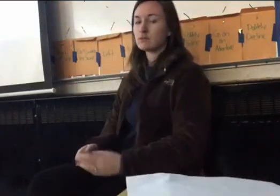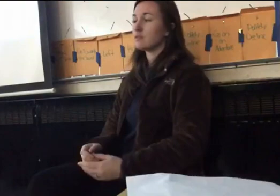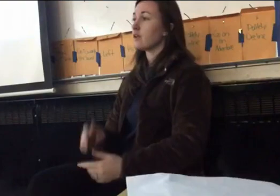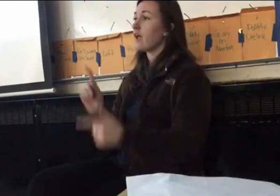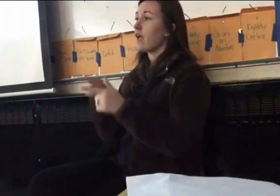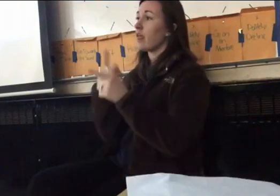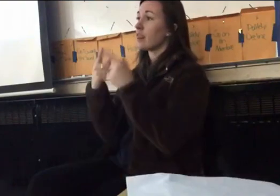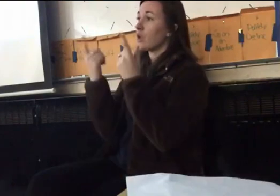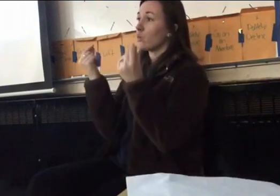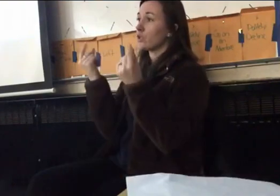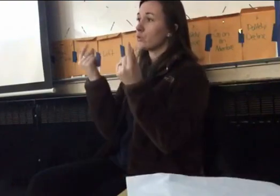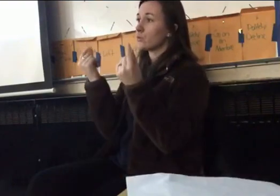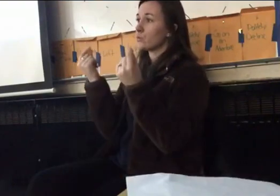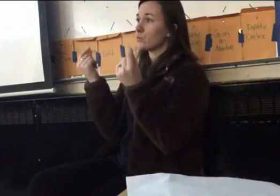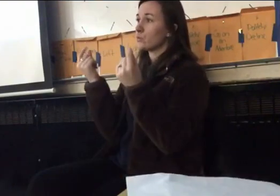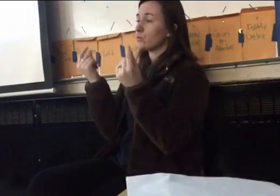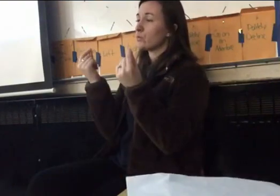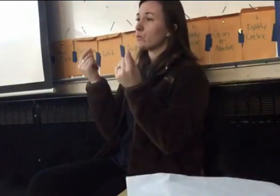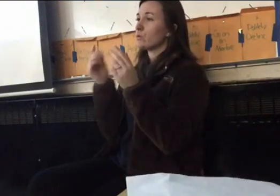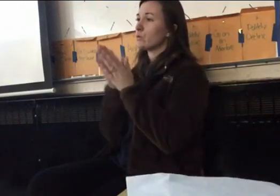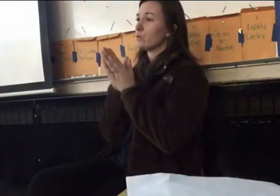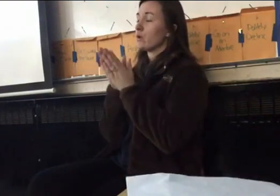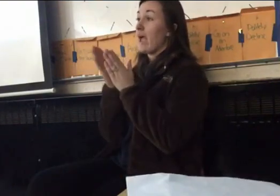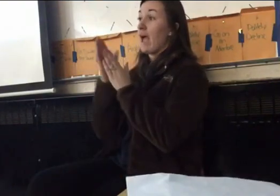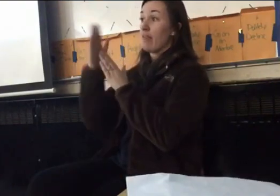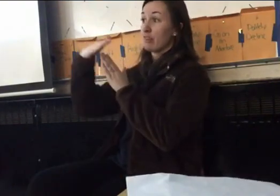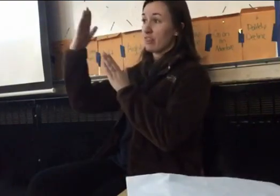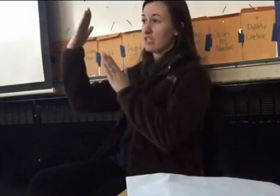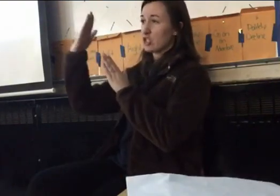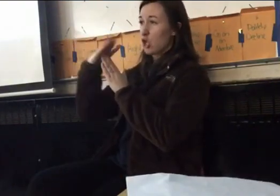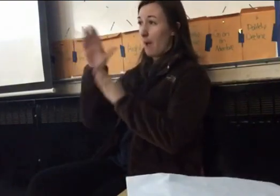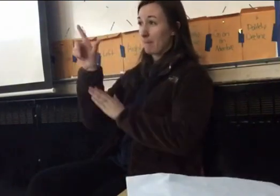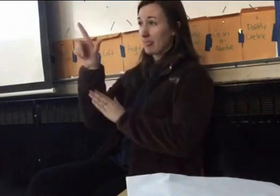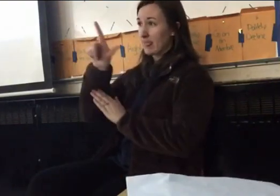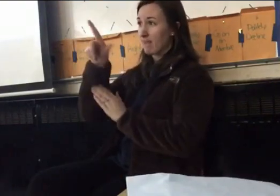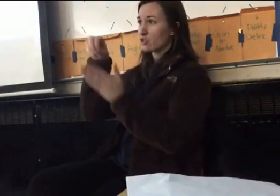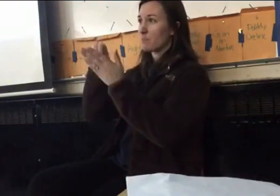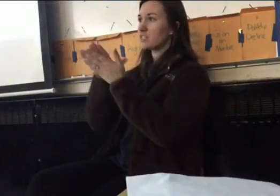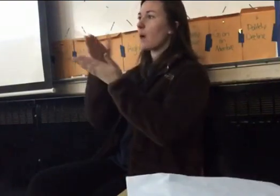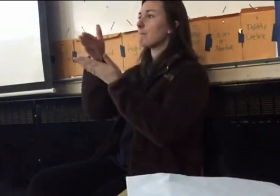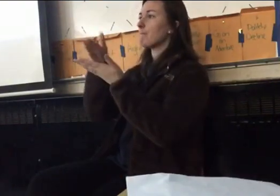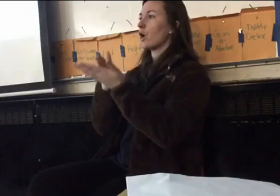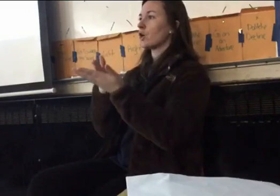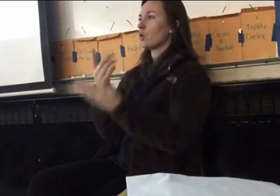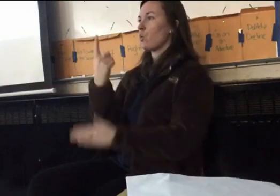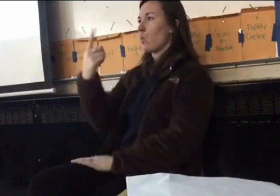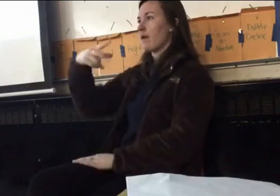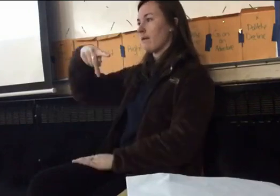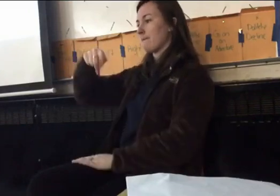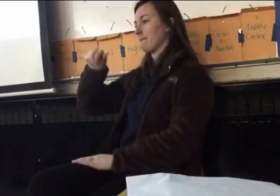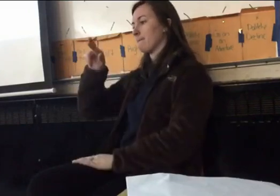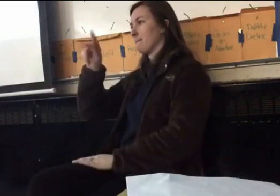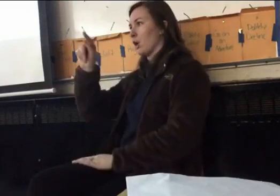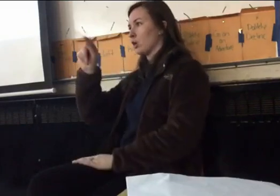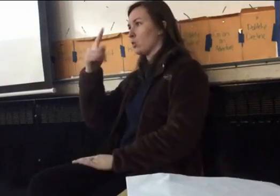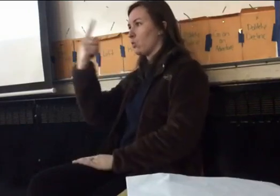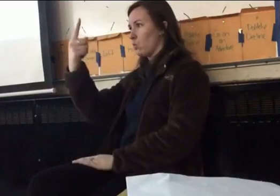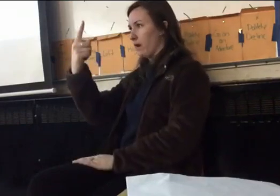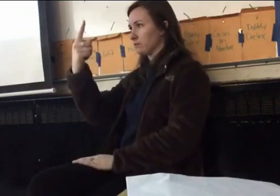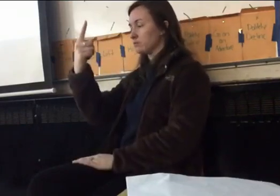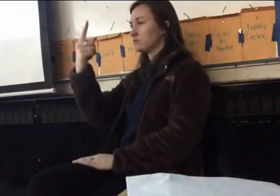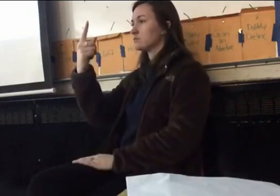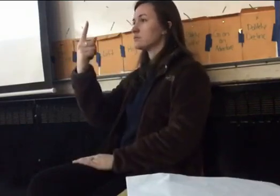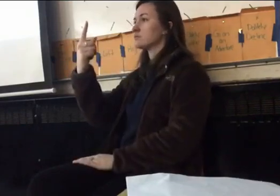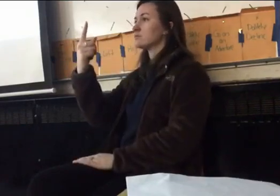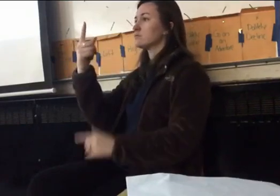Then what I want you to do is, at the very top left, you're going to put part 1. Go about 1/3 of the way